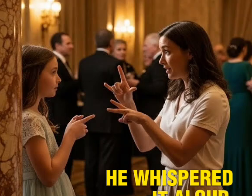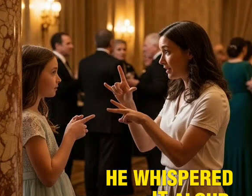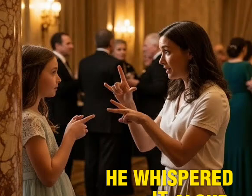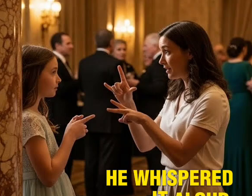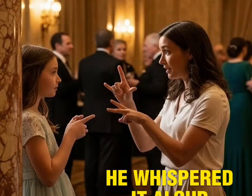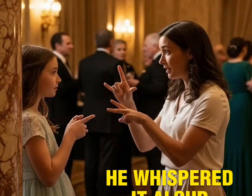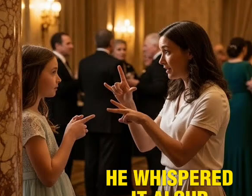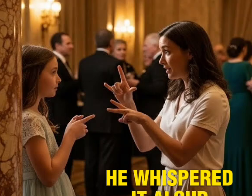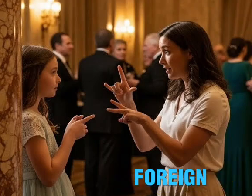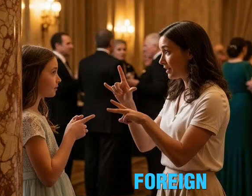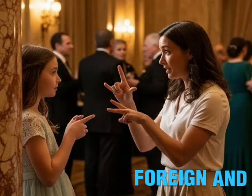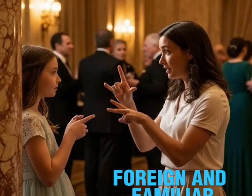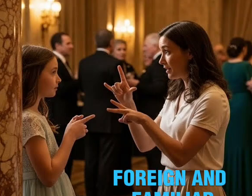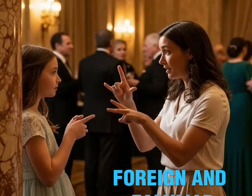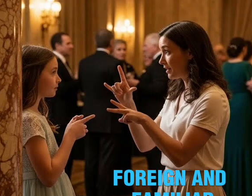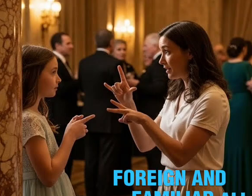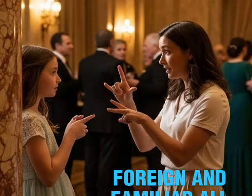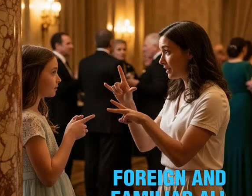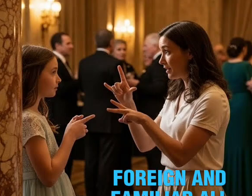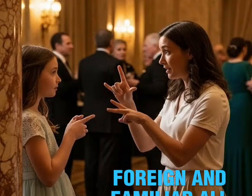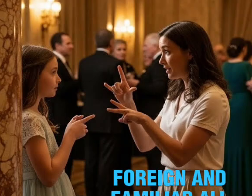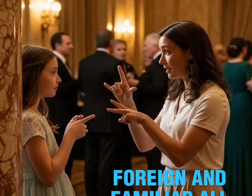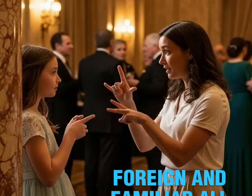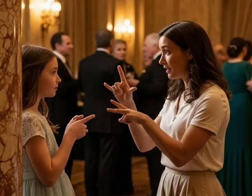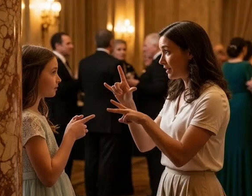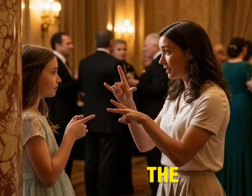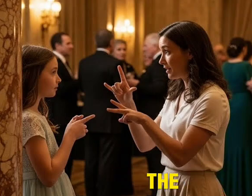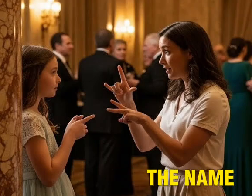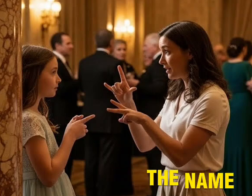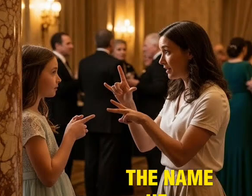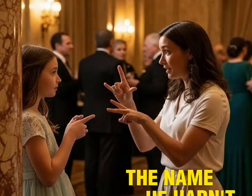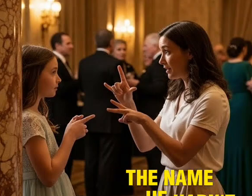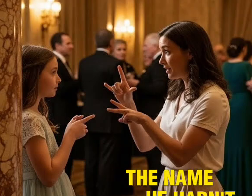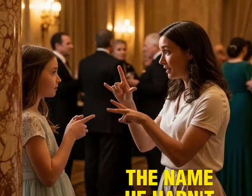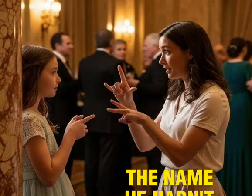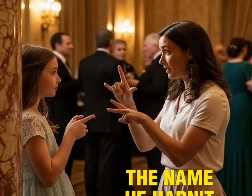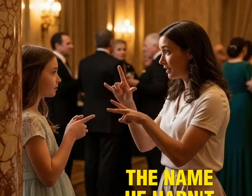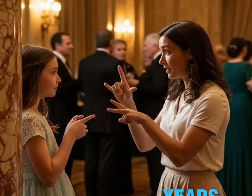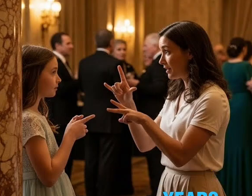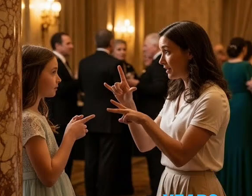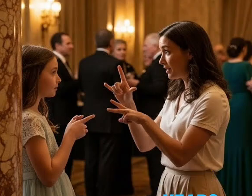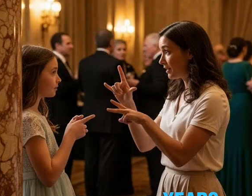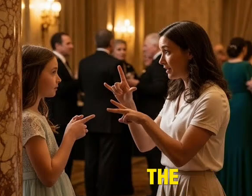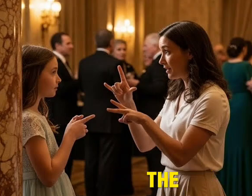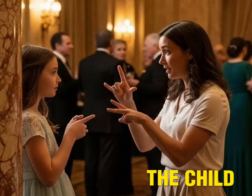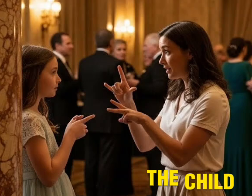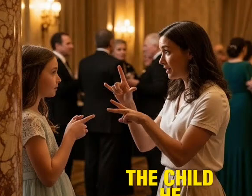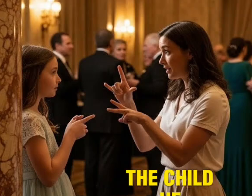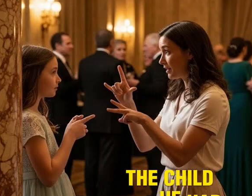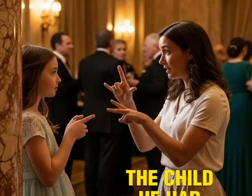aloud, the sound foreign and familiar all at once. The name he hadn't spoken in years. The child he had never